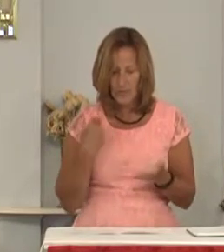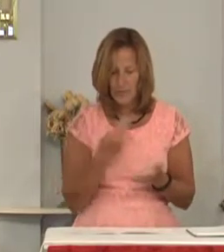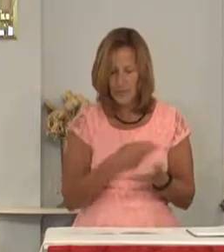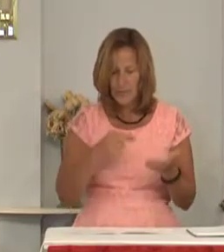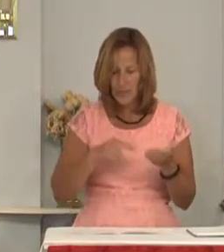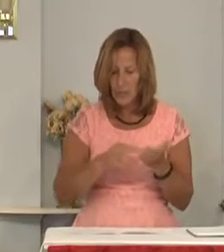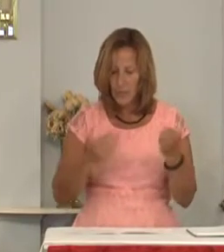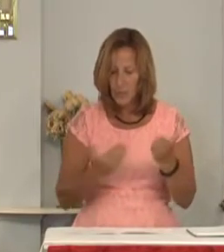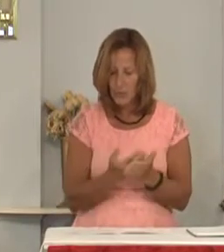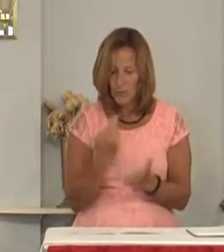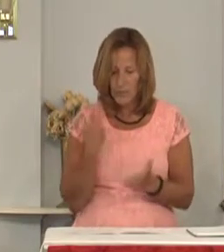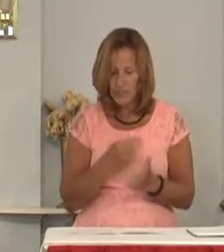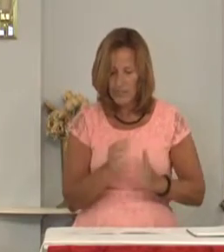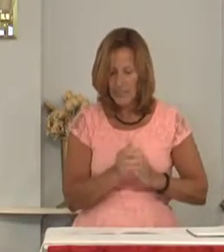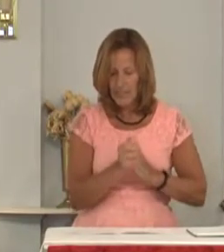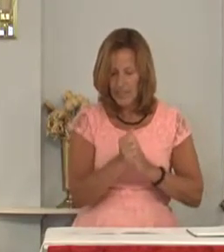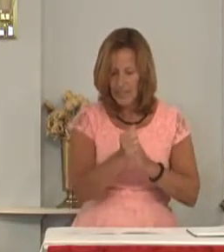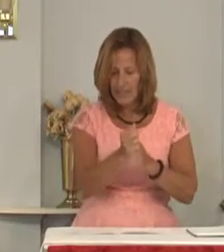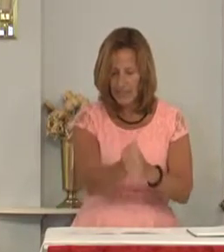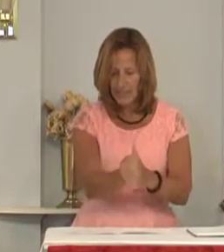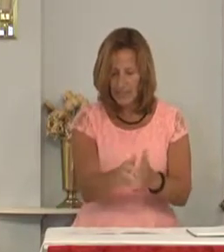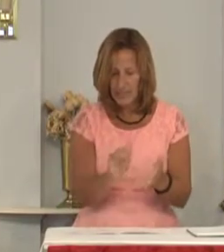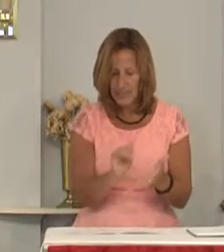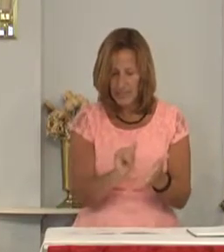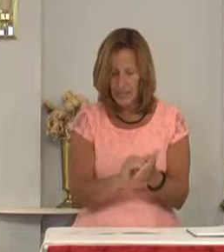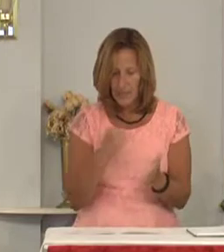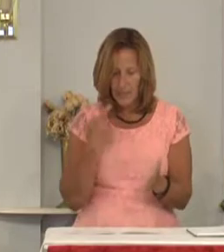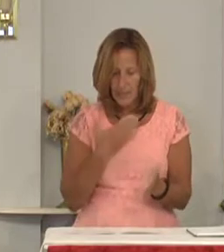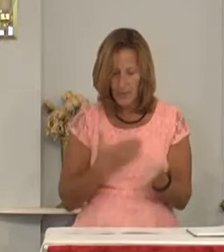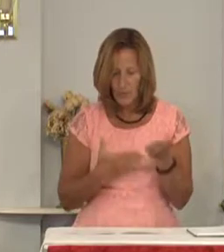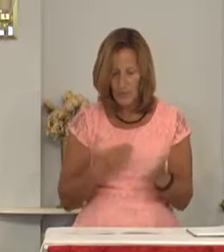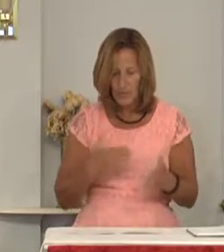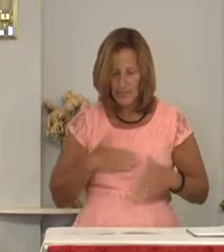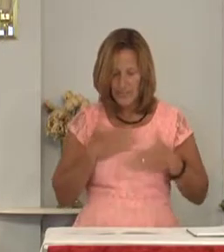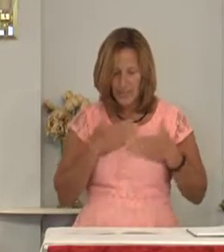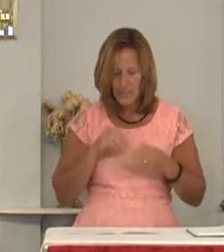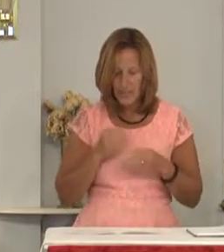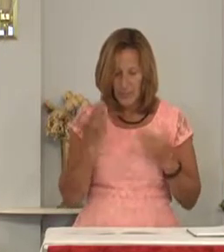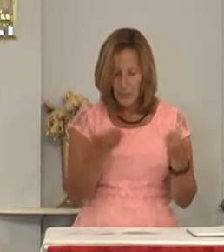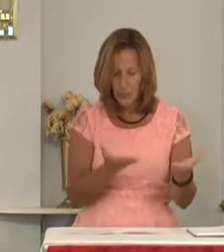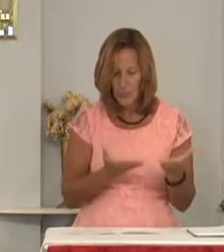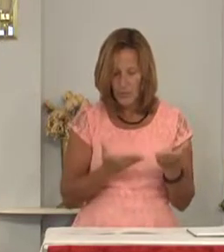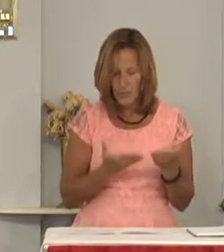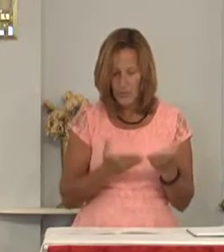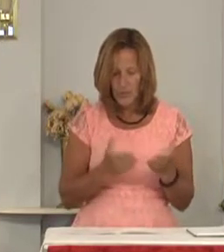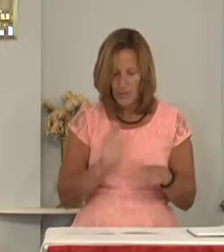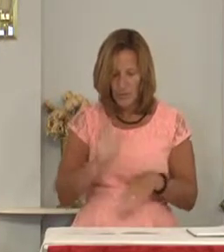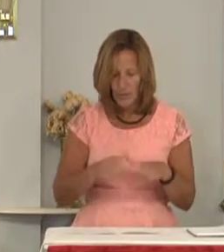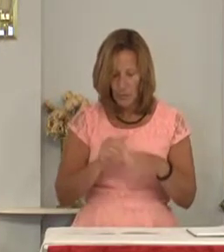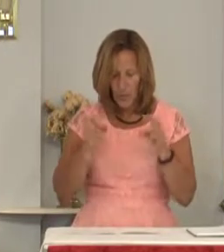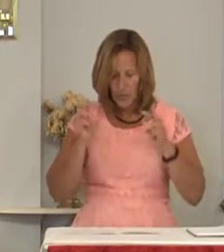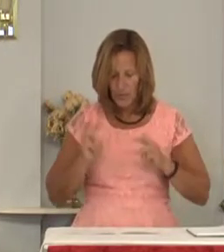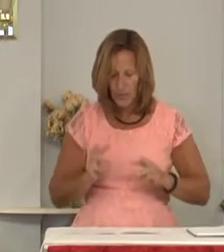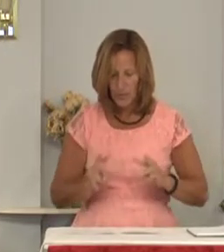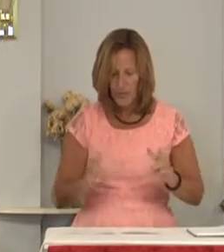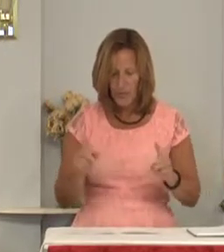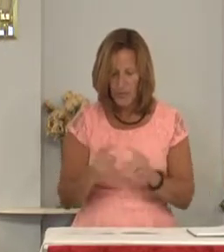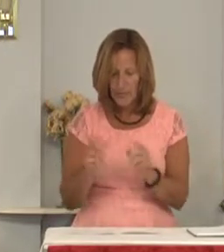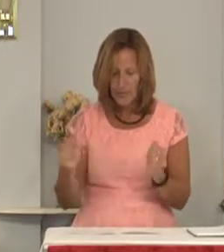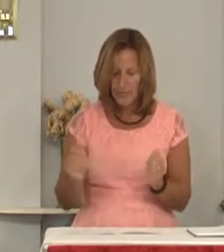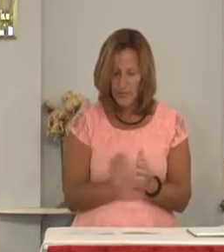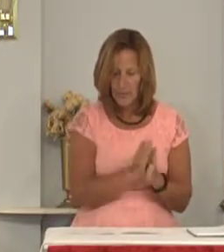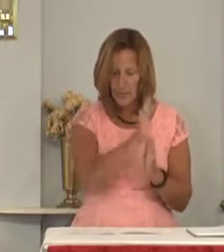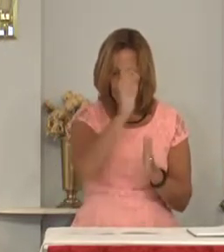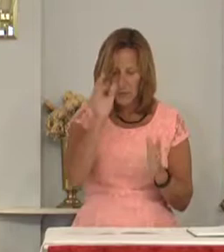Forgive us, renew us, and lead us, so that we may delight in your will and walk in your